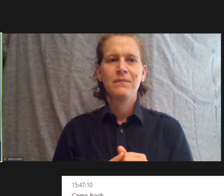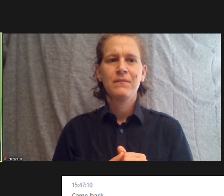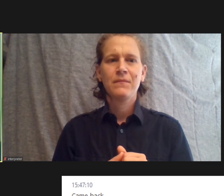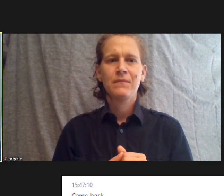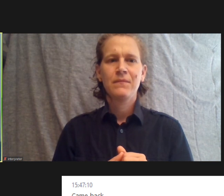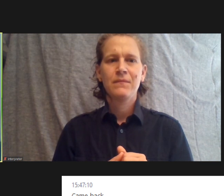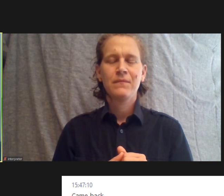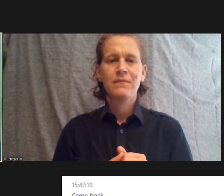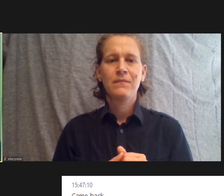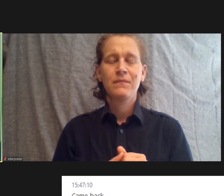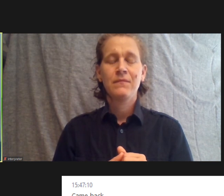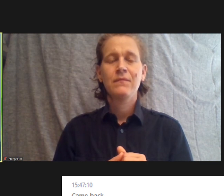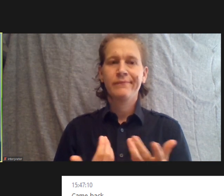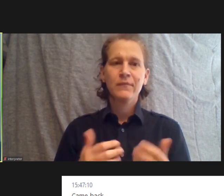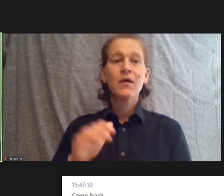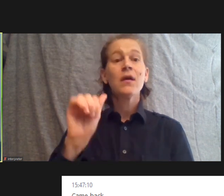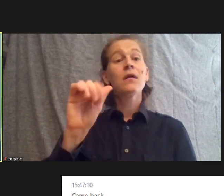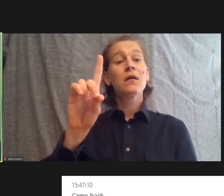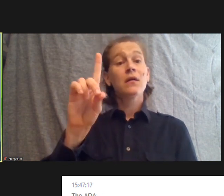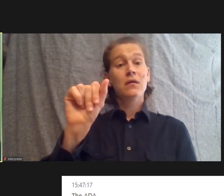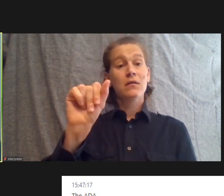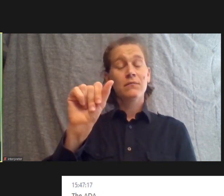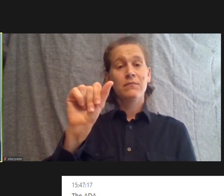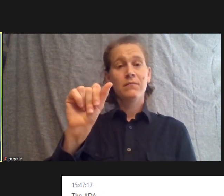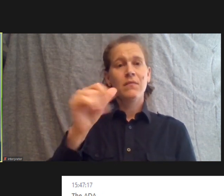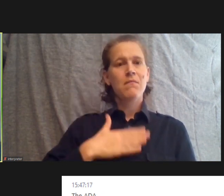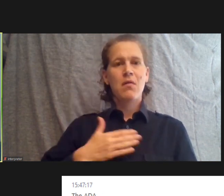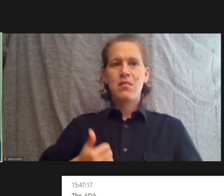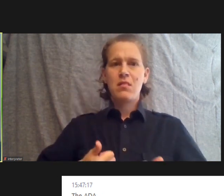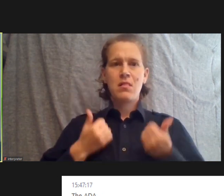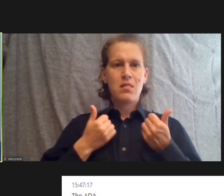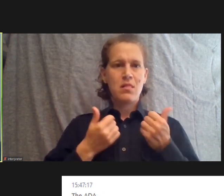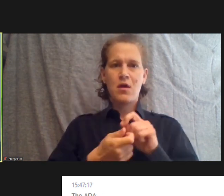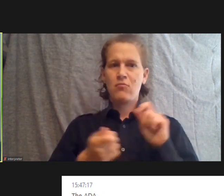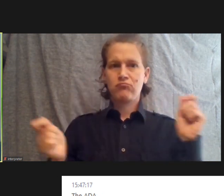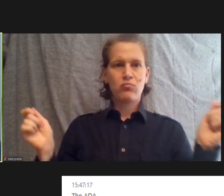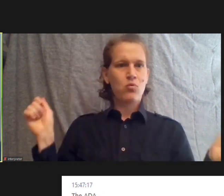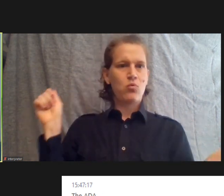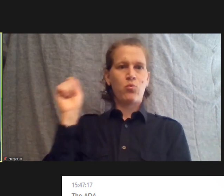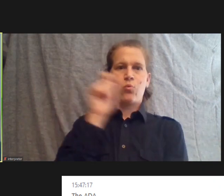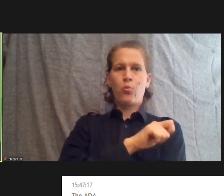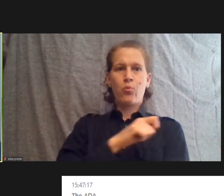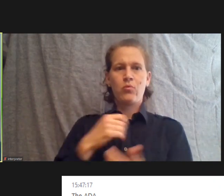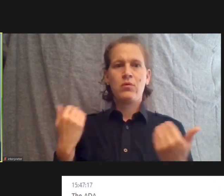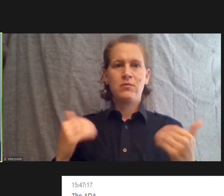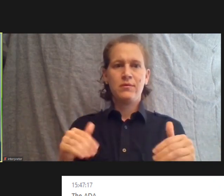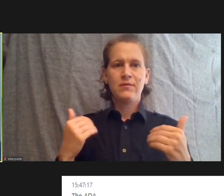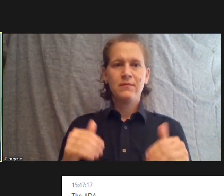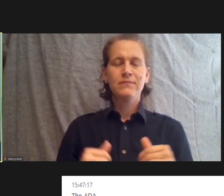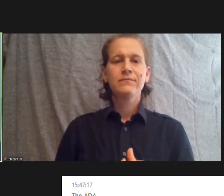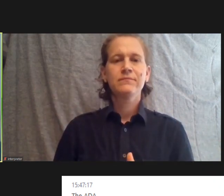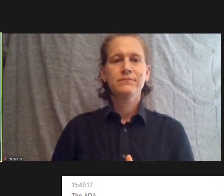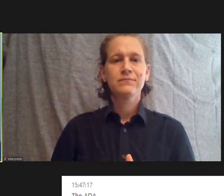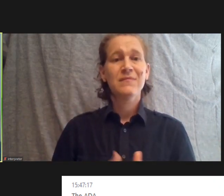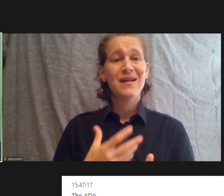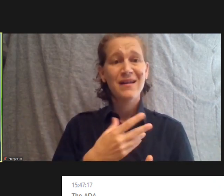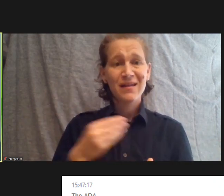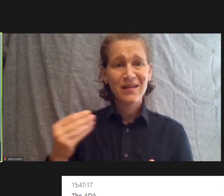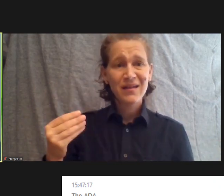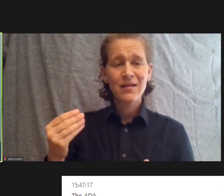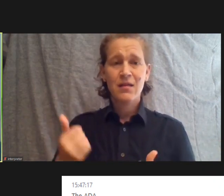The ADA changed my life and the life